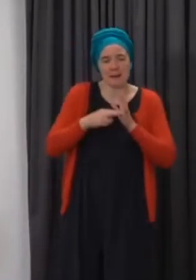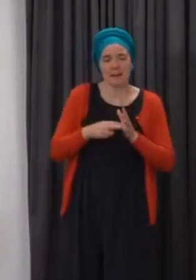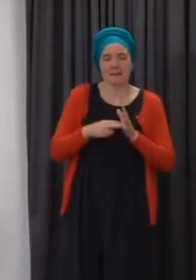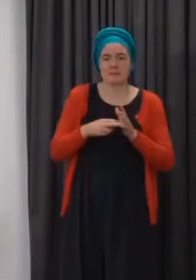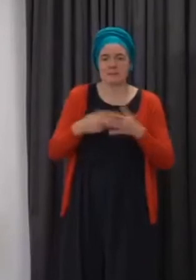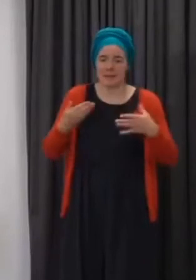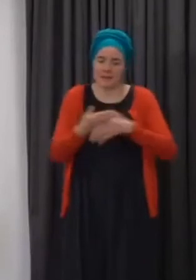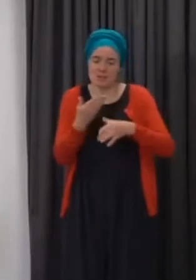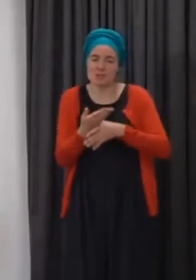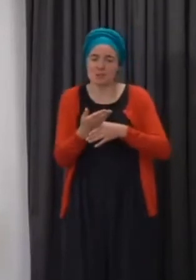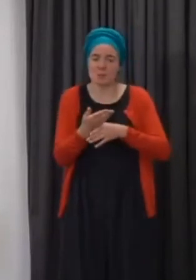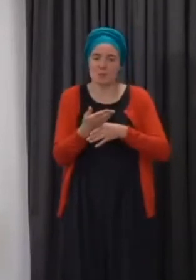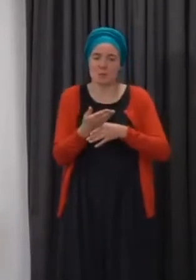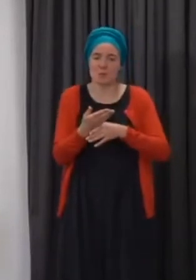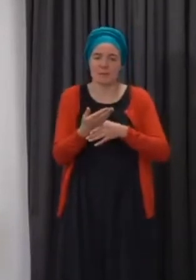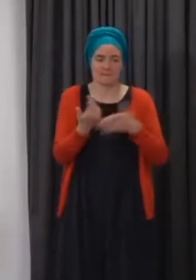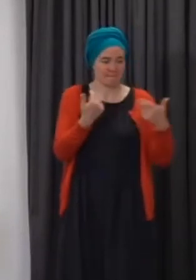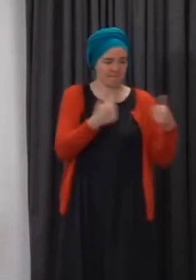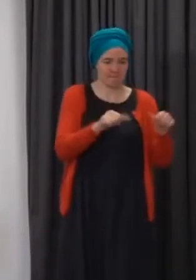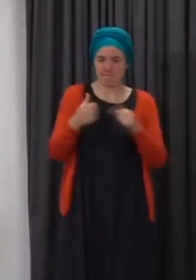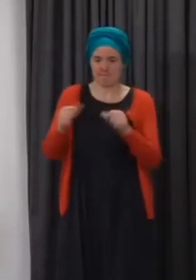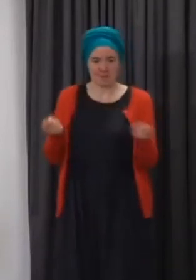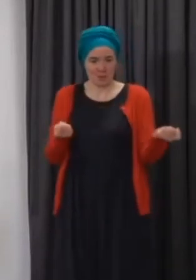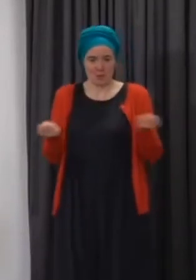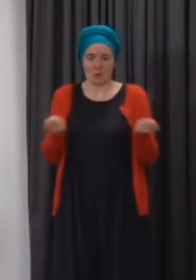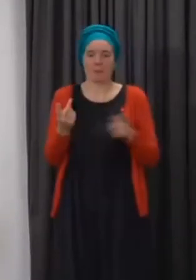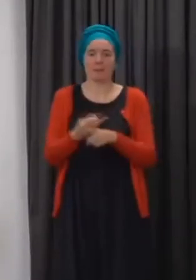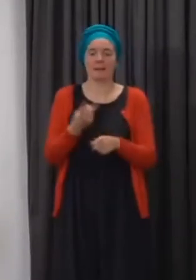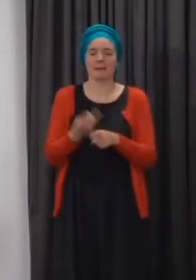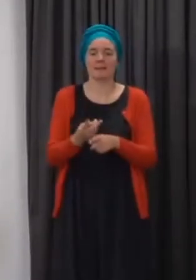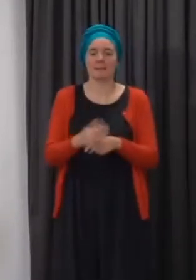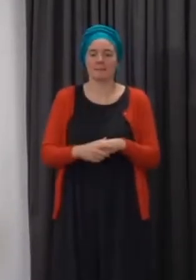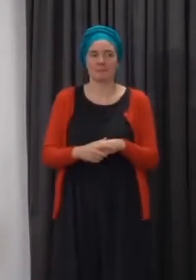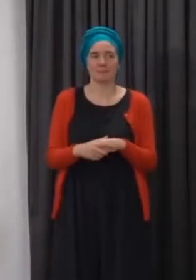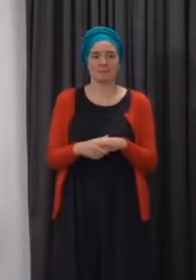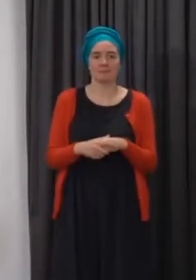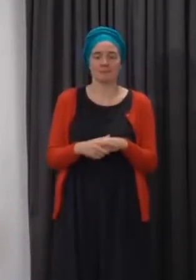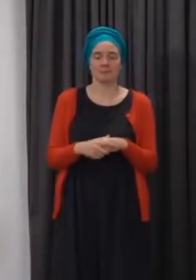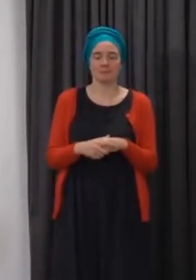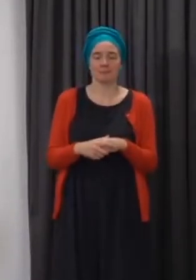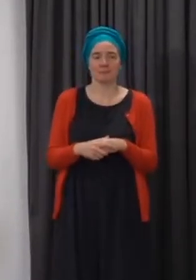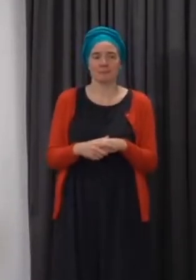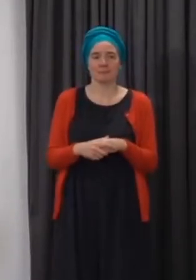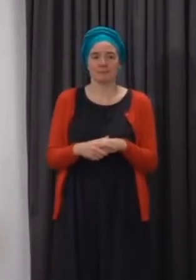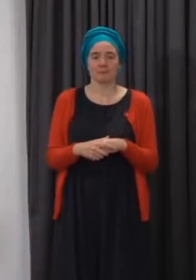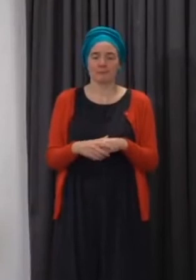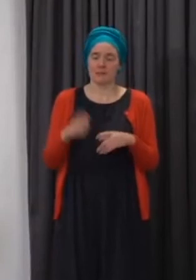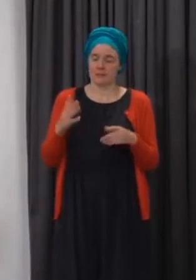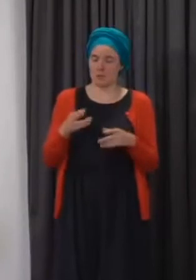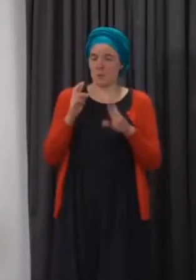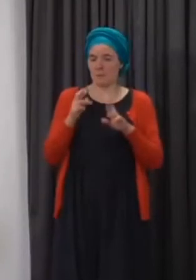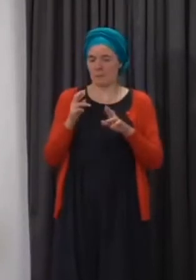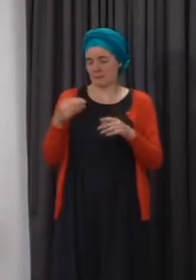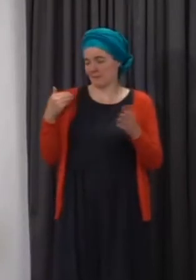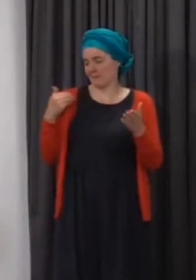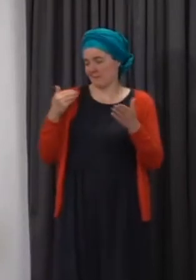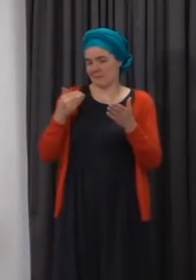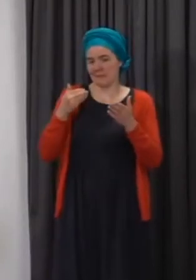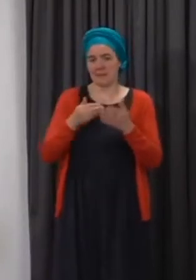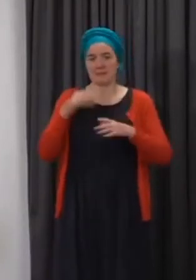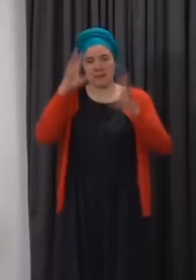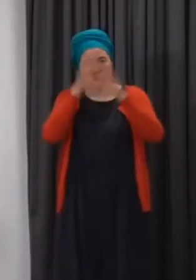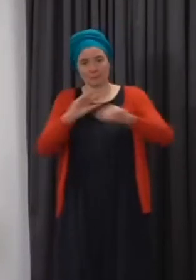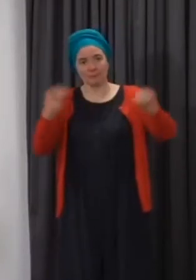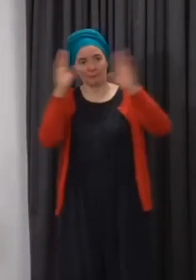again. So I don't have a concern about that. For me, I'm hoping that it means that some of the messages that I've been giving over recent weeks for the public